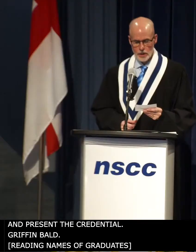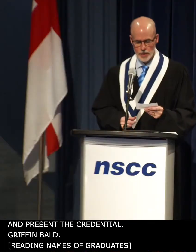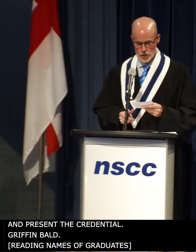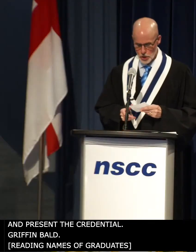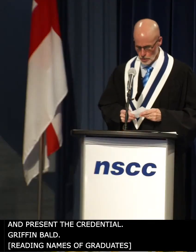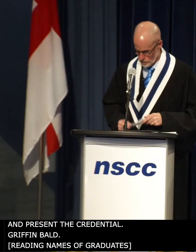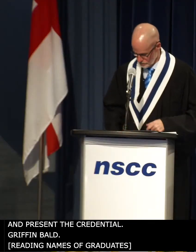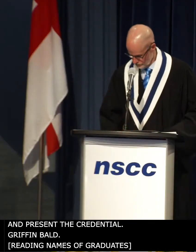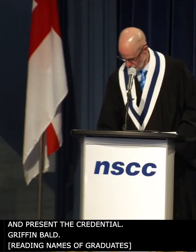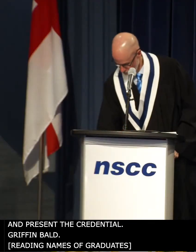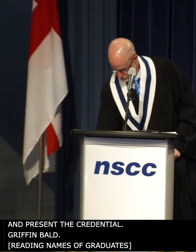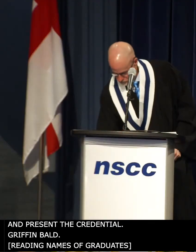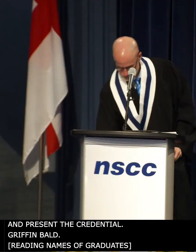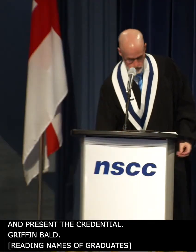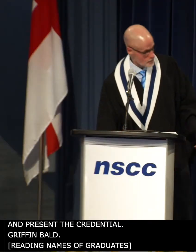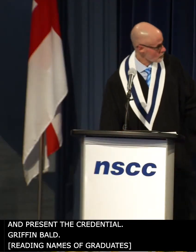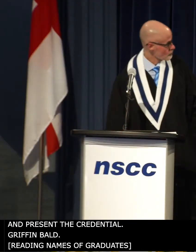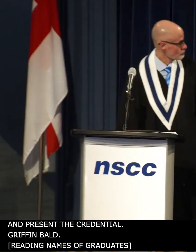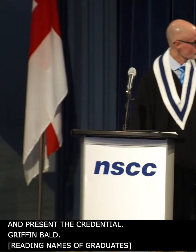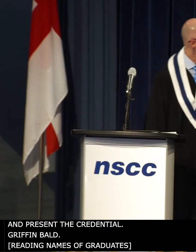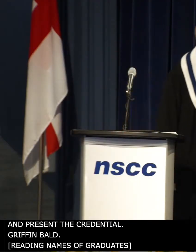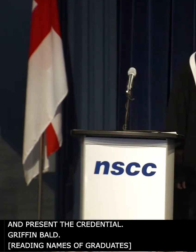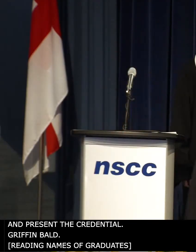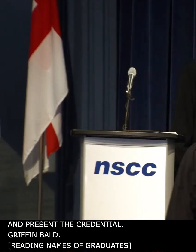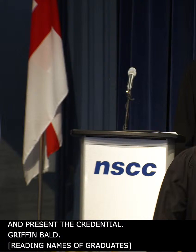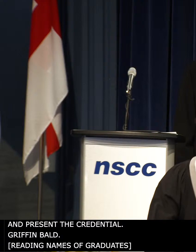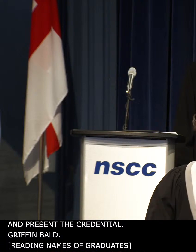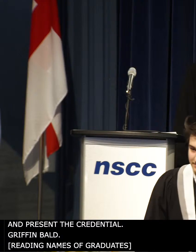Colby Livingstone.